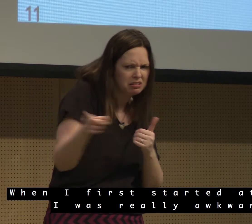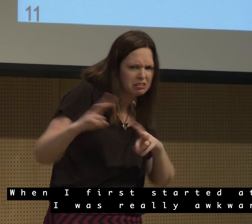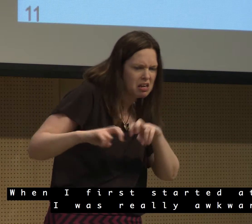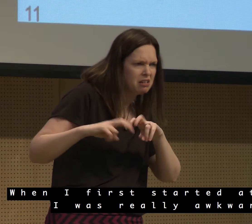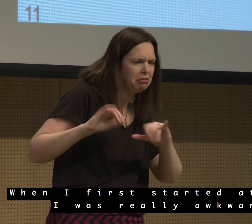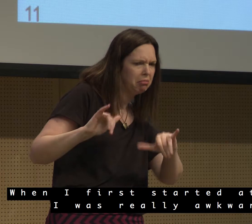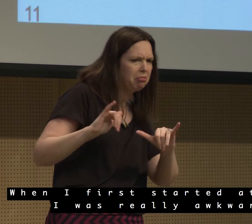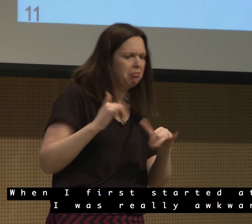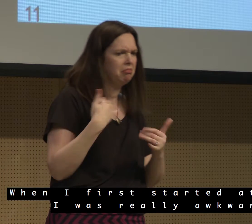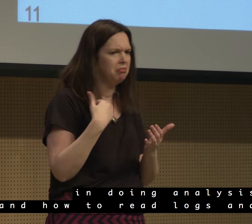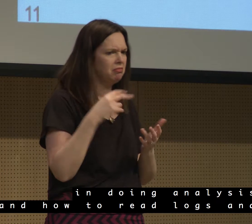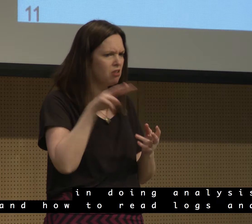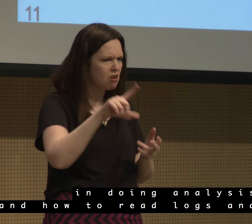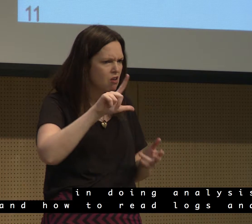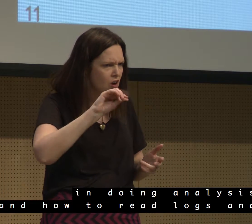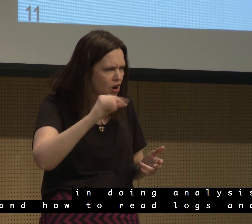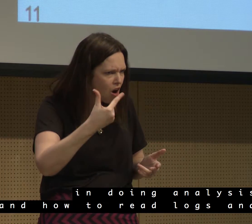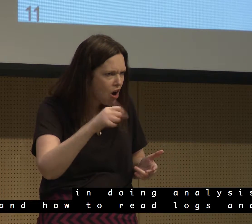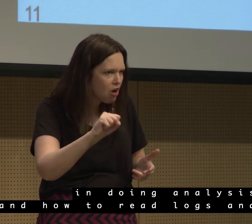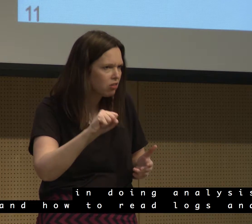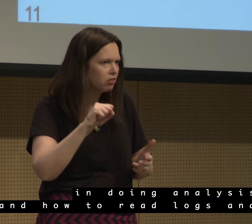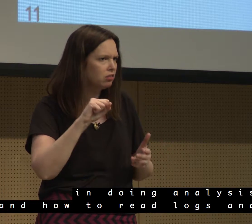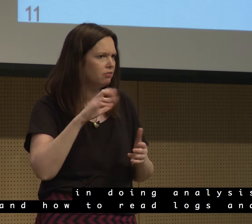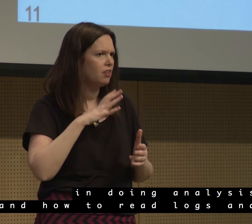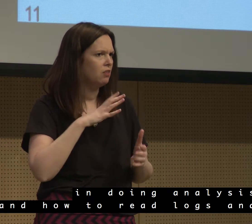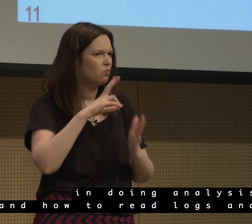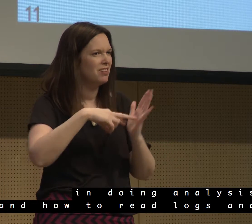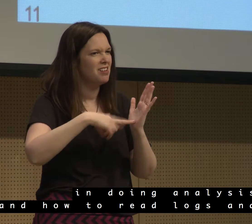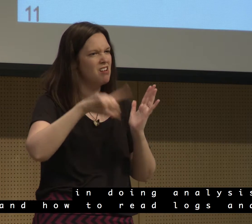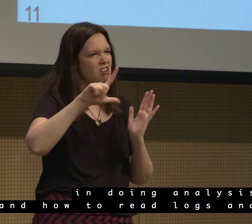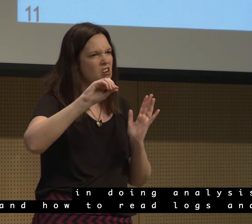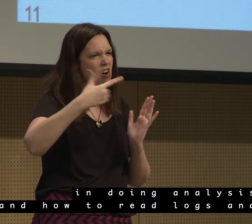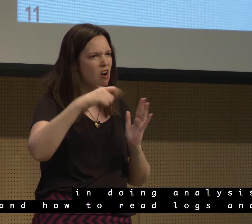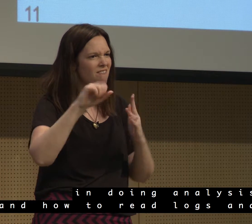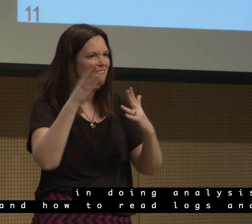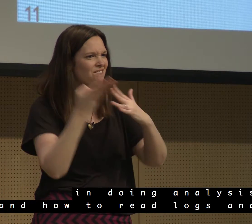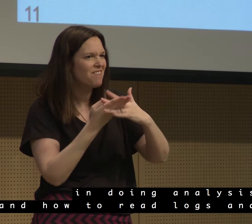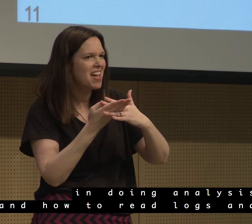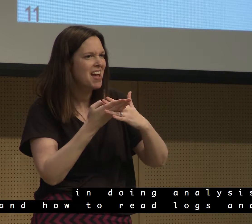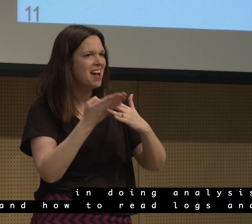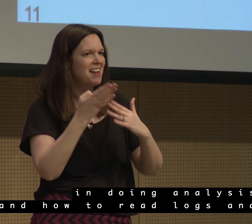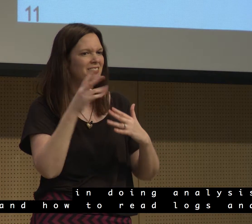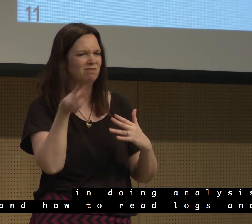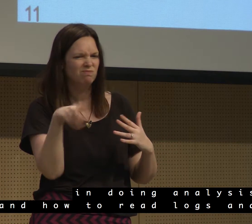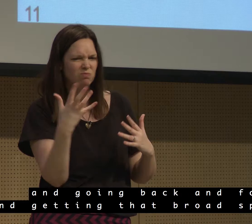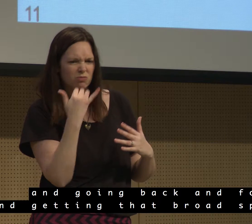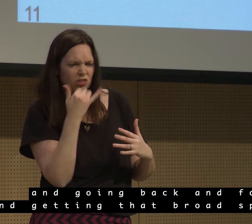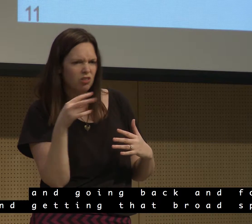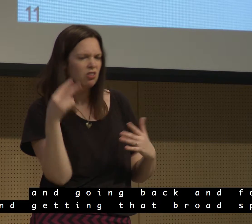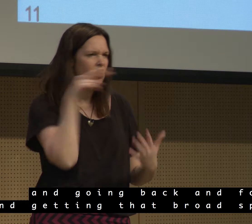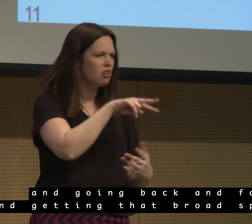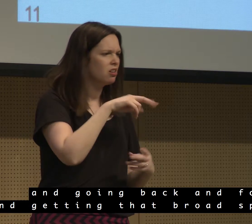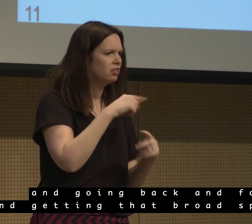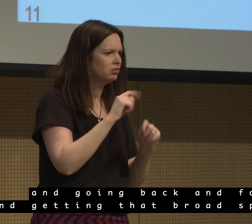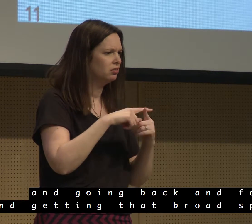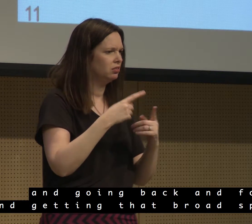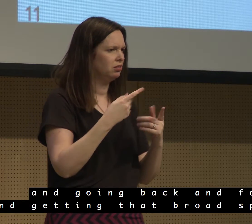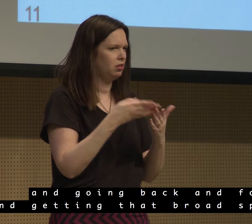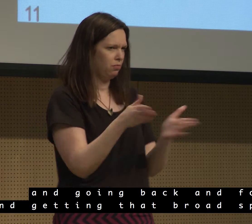really awkward in doing analysis and how to read logs and files and going back and forth and getting